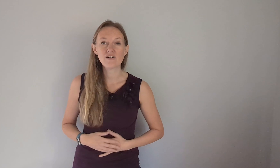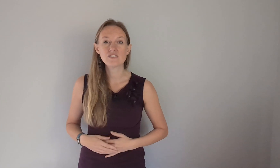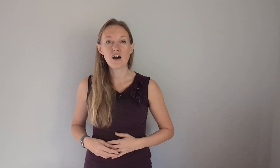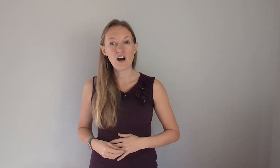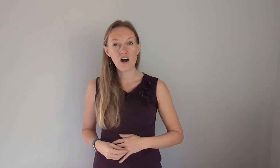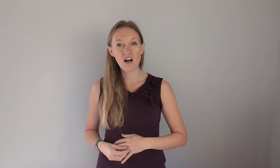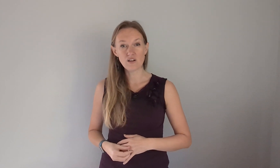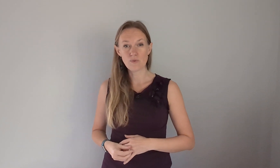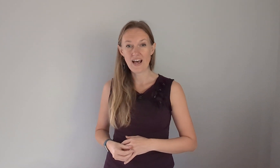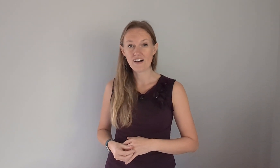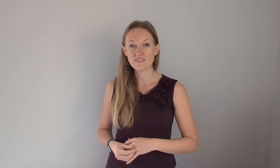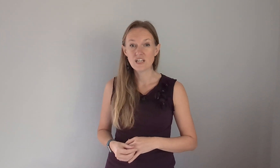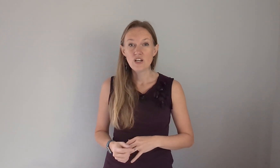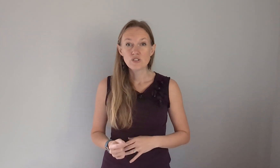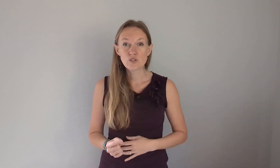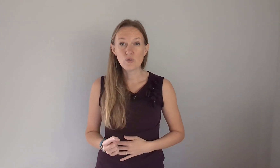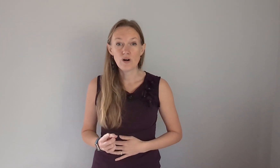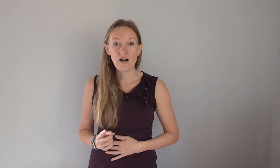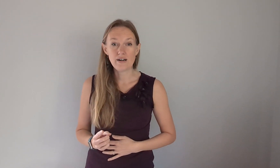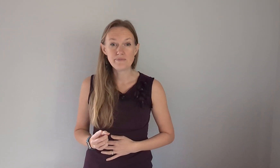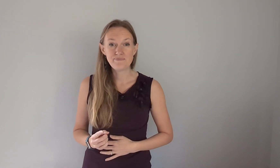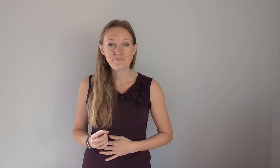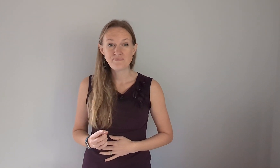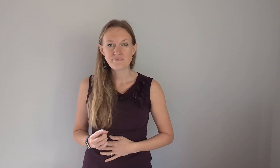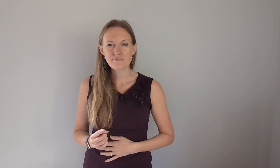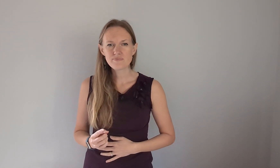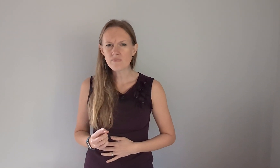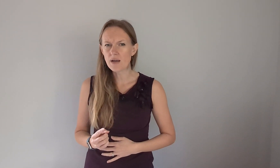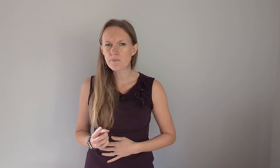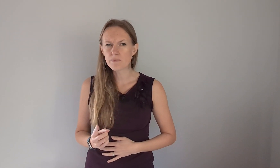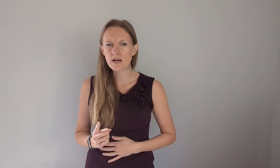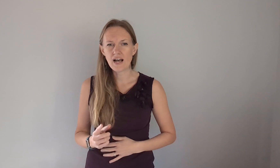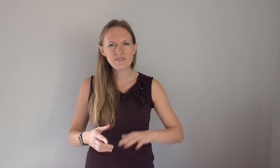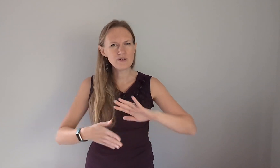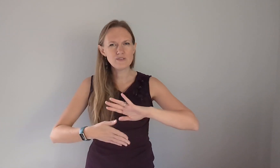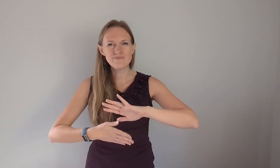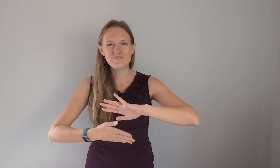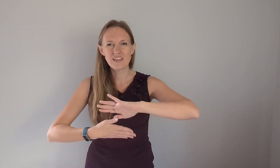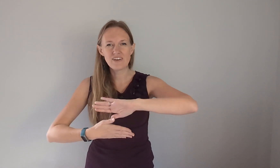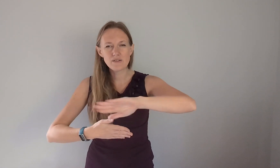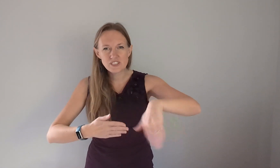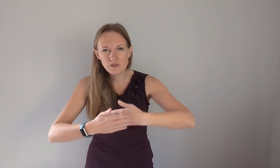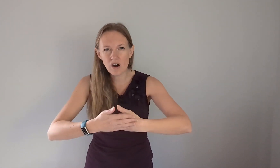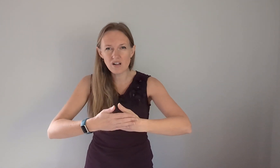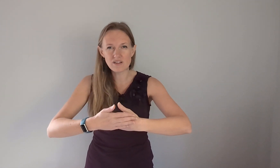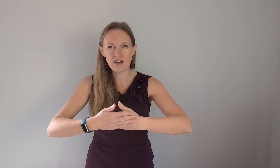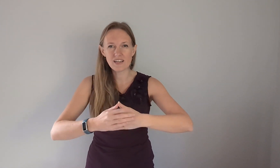around, all around. So, I don't know if I would do all or not